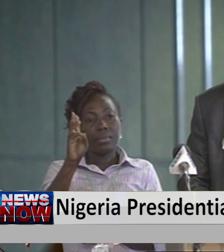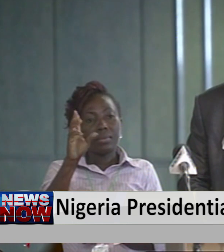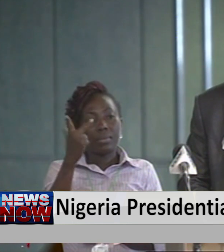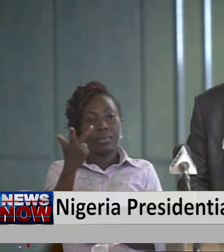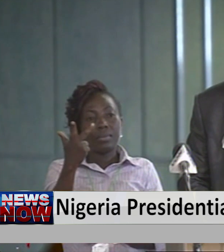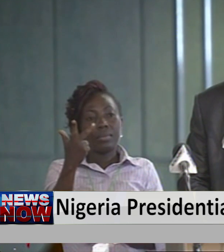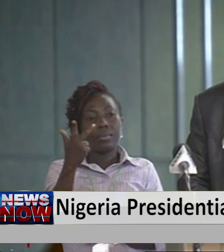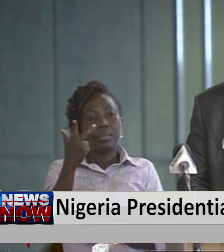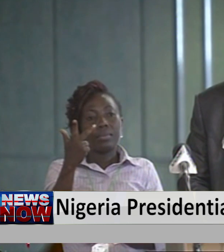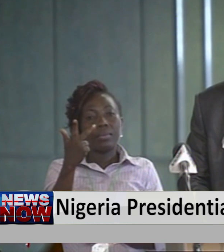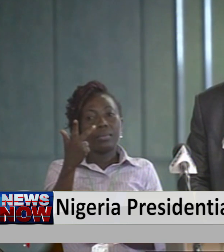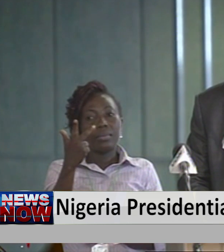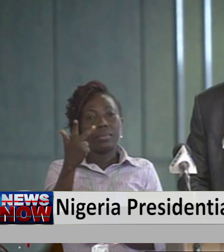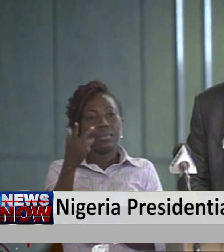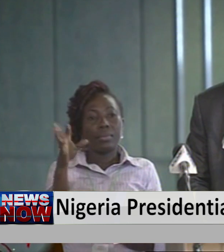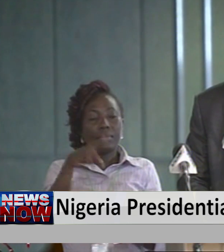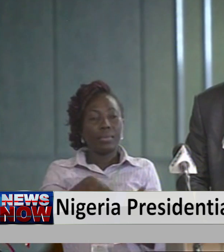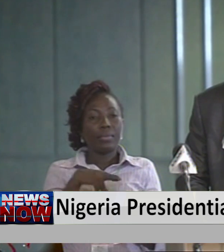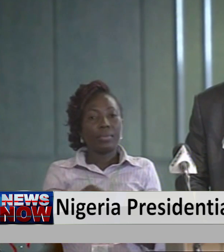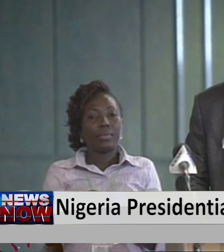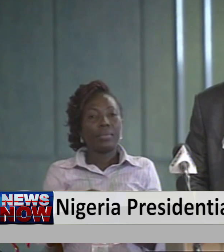138,156,3. I repeat,